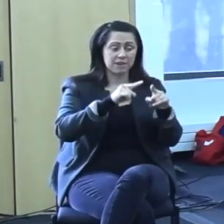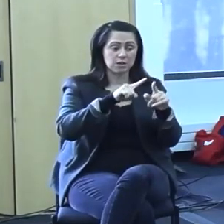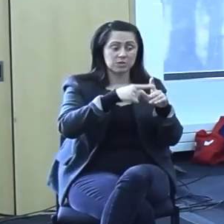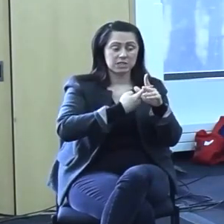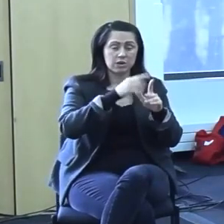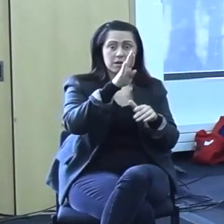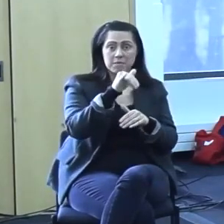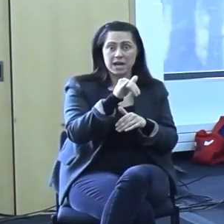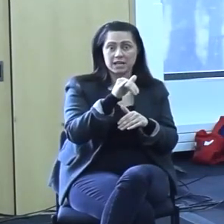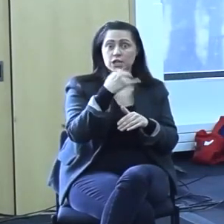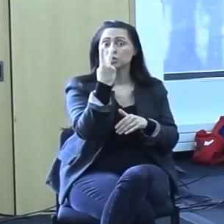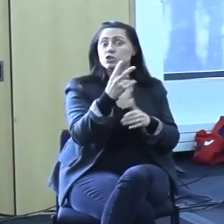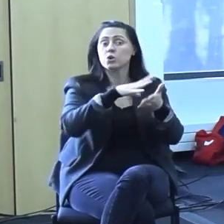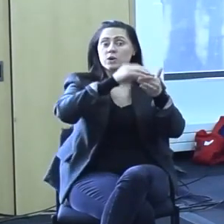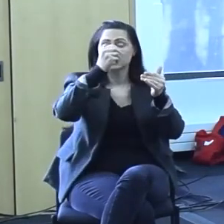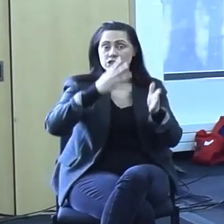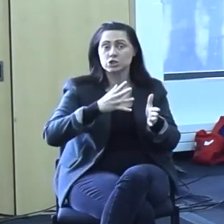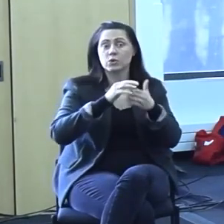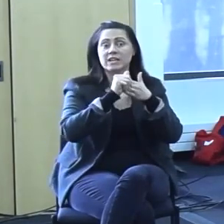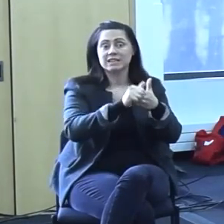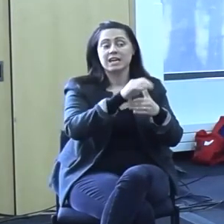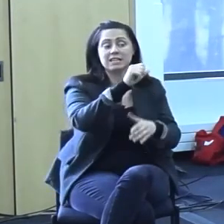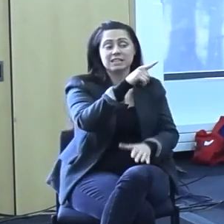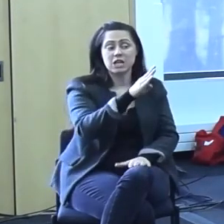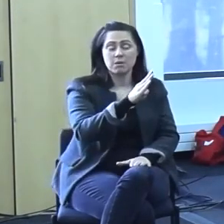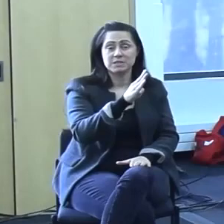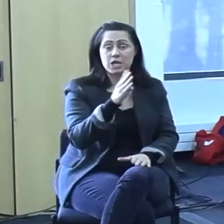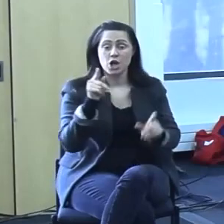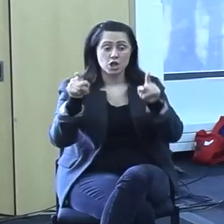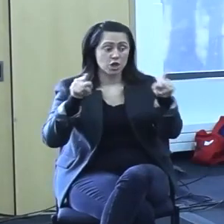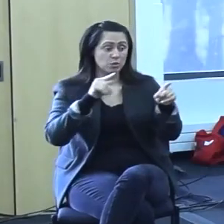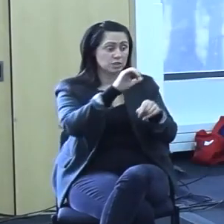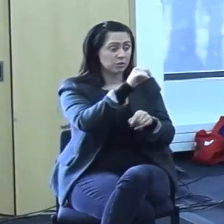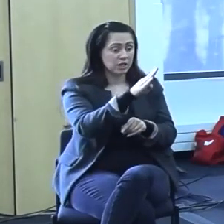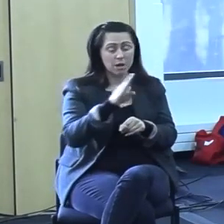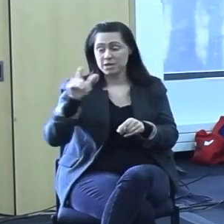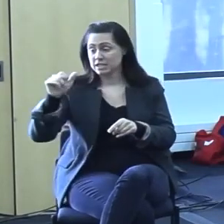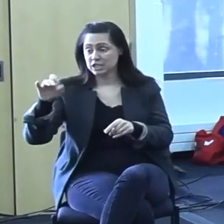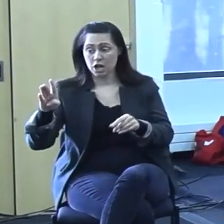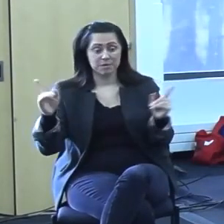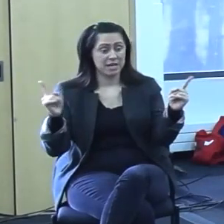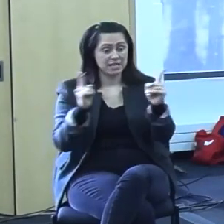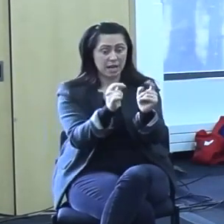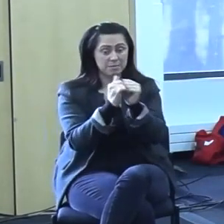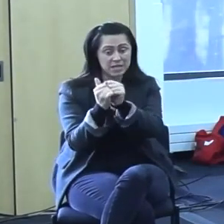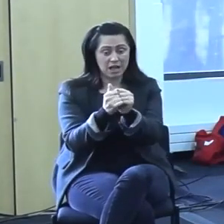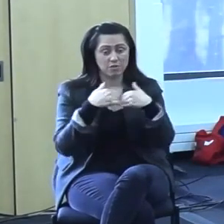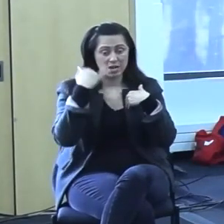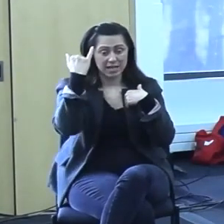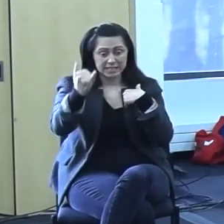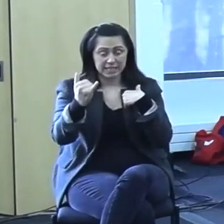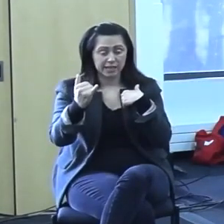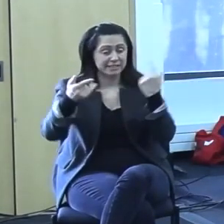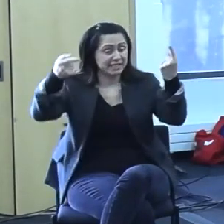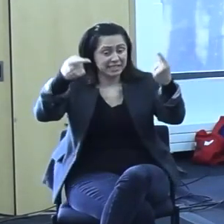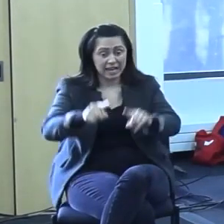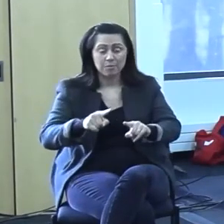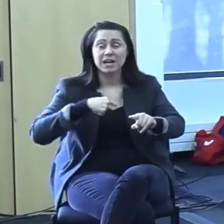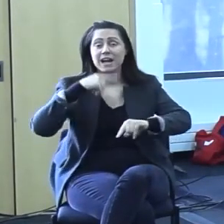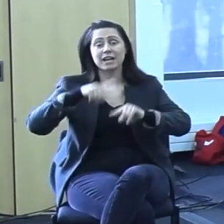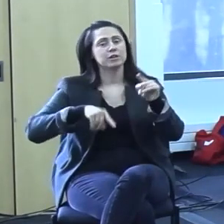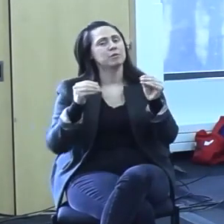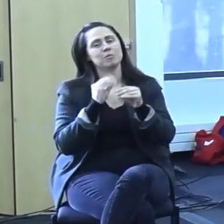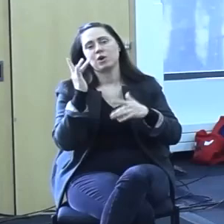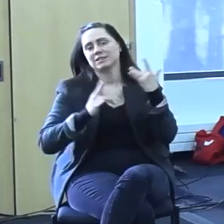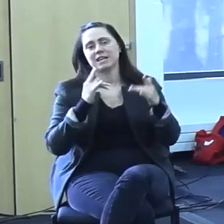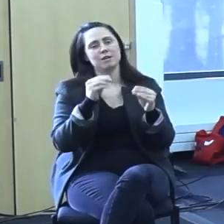started by 2 student-led clubs. They came together, had this idea, and it came to fruition. And I couldn't be more